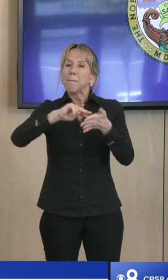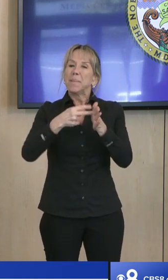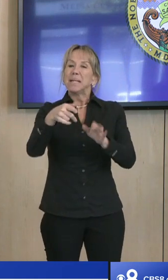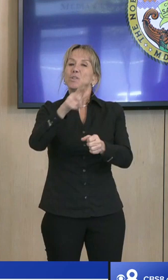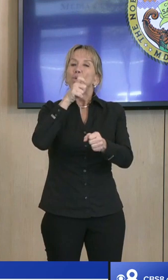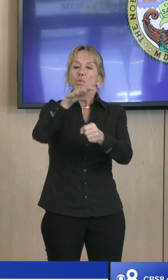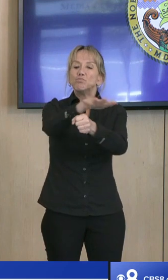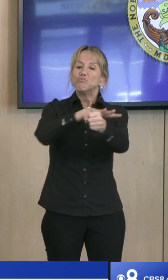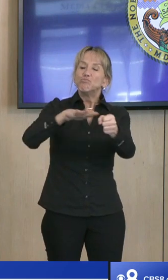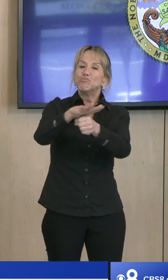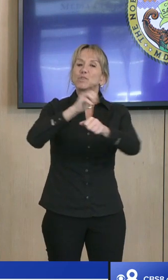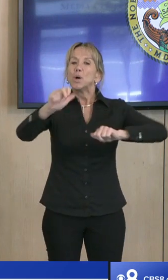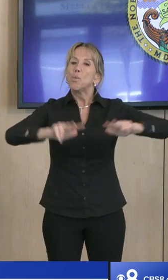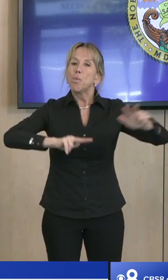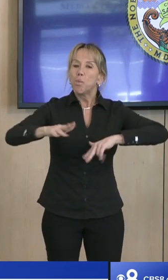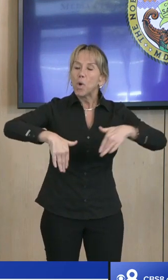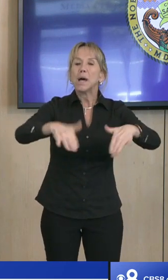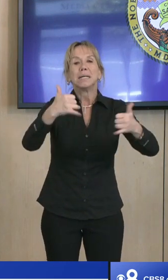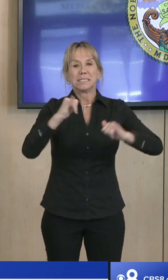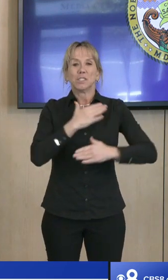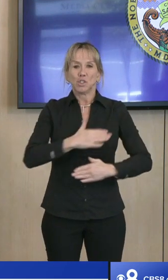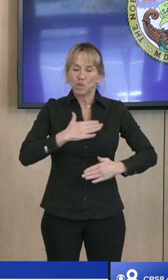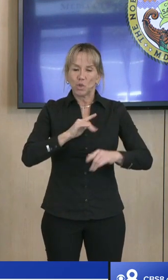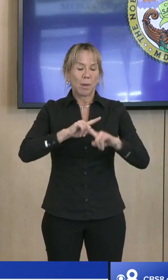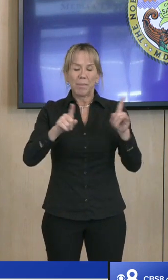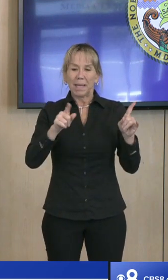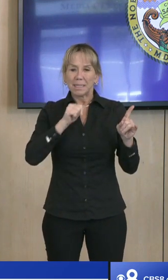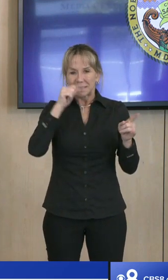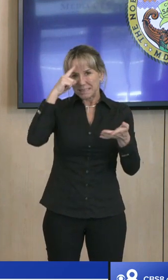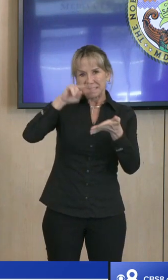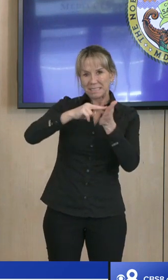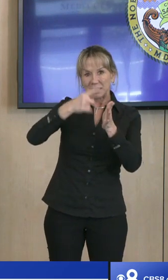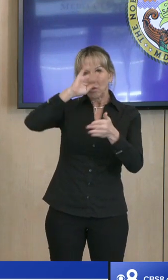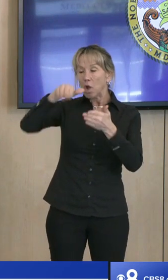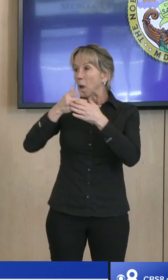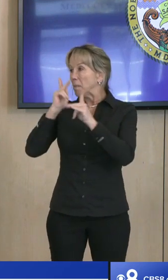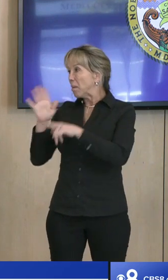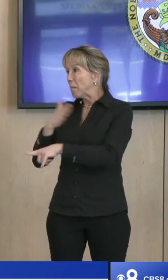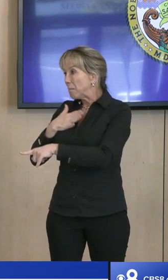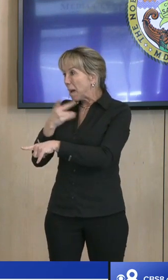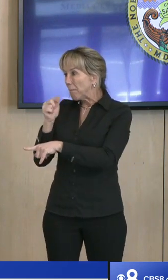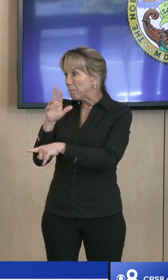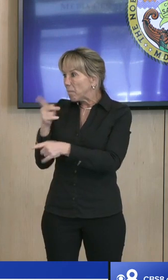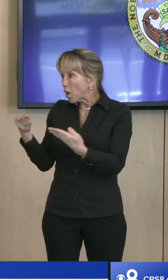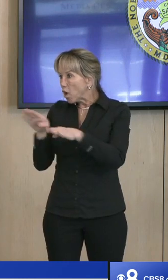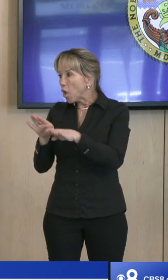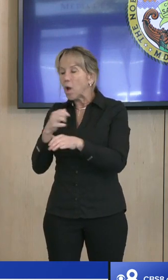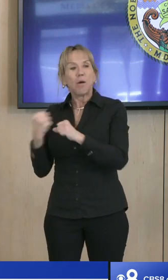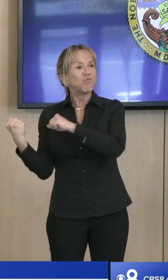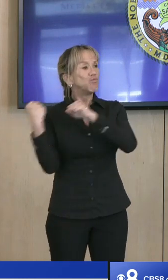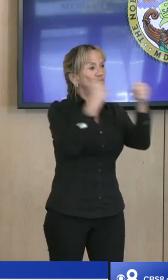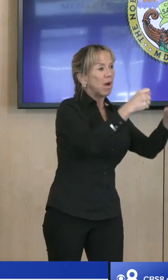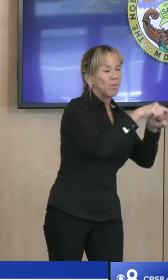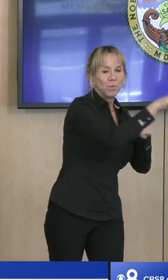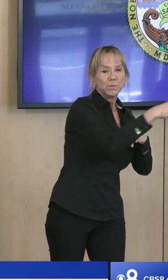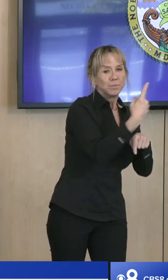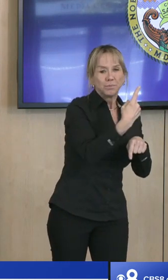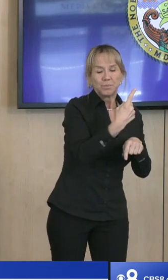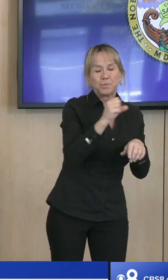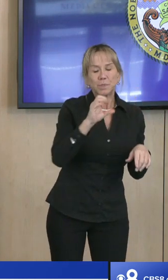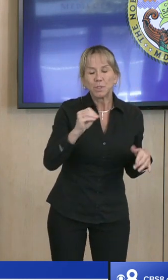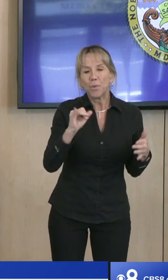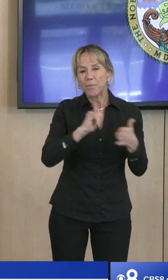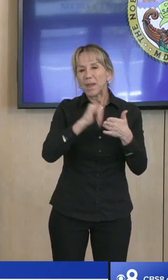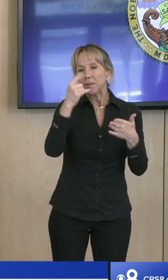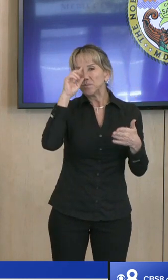a large-scale gathering place for our region. And so all parking lots at park and recreational facilities throughout San Diego County